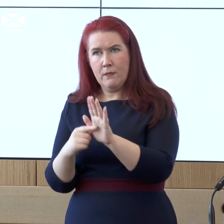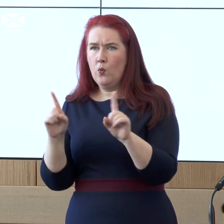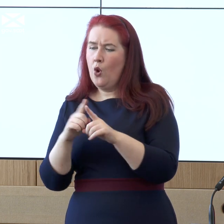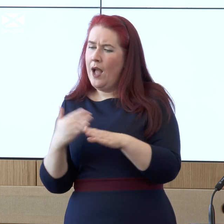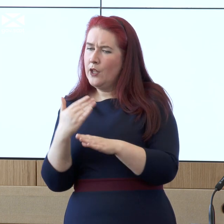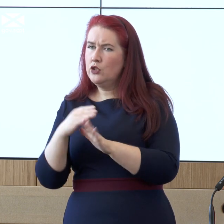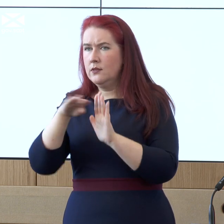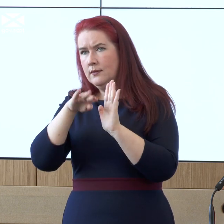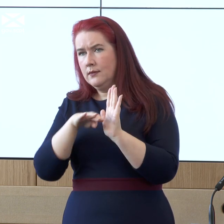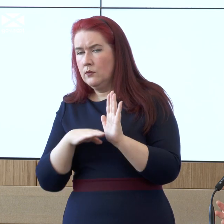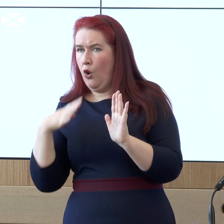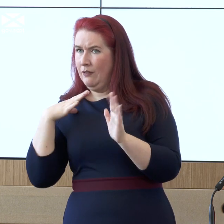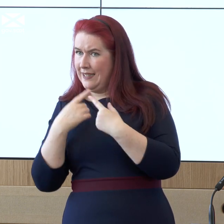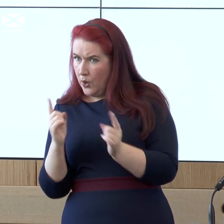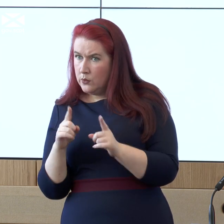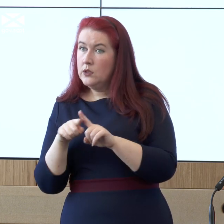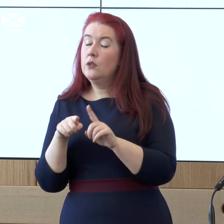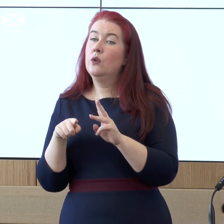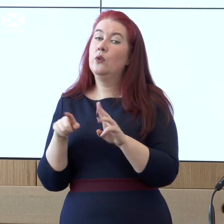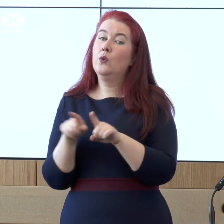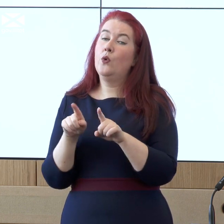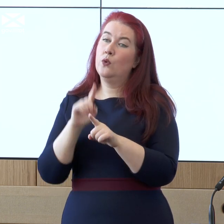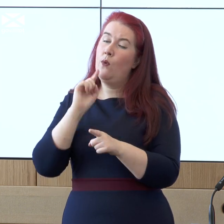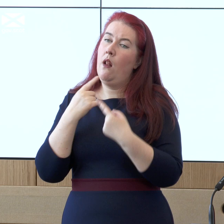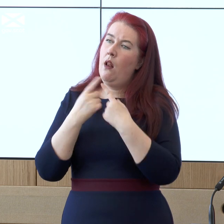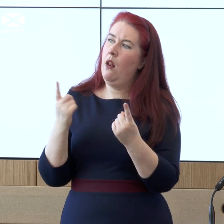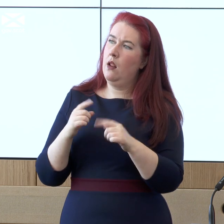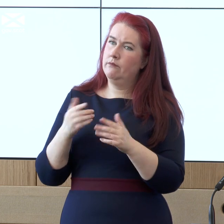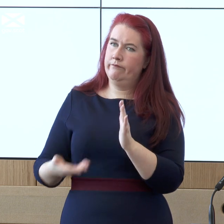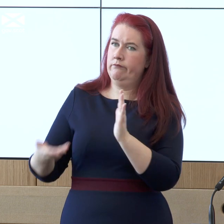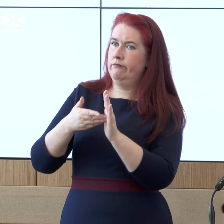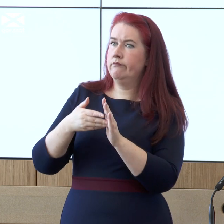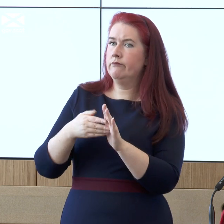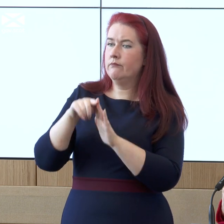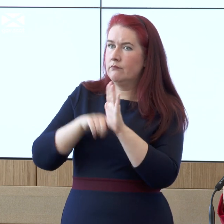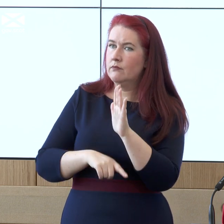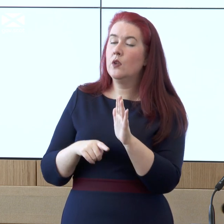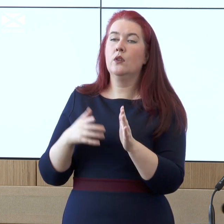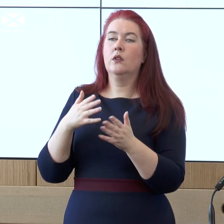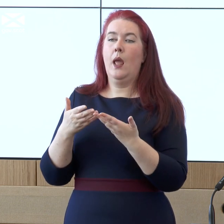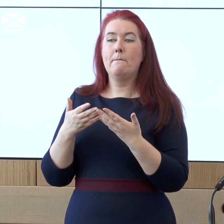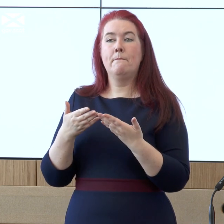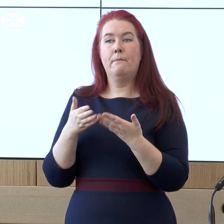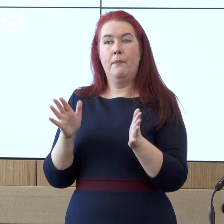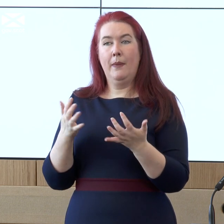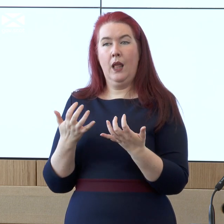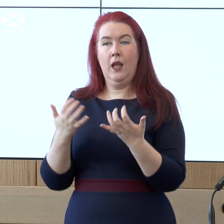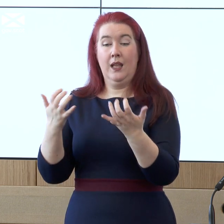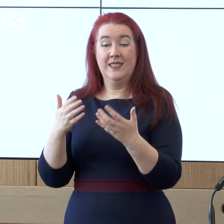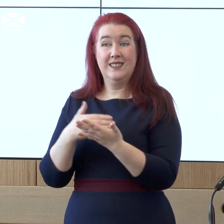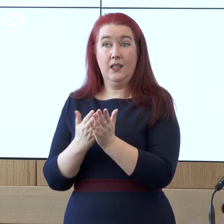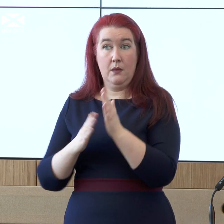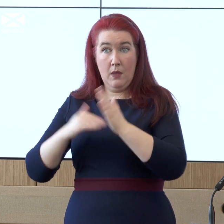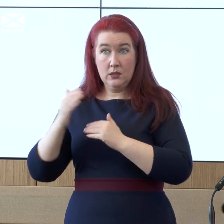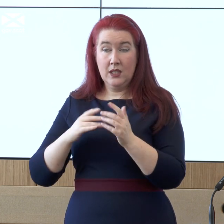announced this year and also set out a range of additional measures. For example, to decarbonise public sector buildings, promote